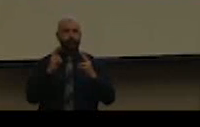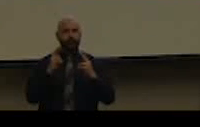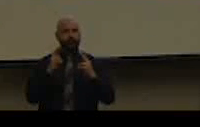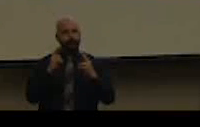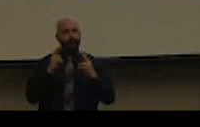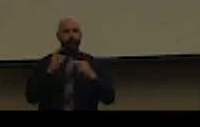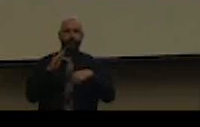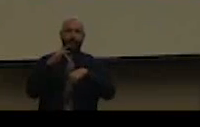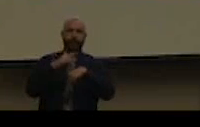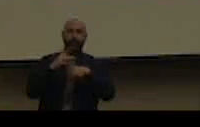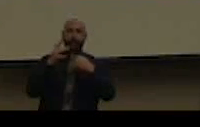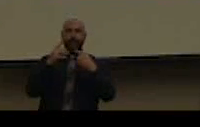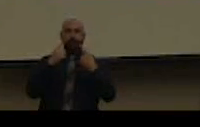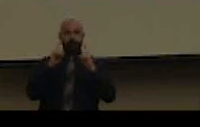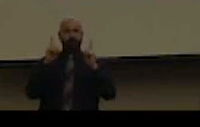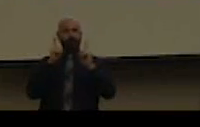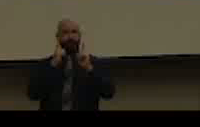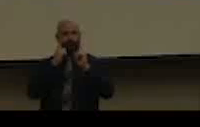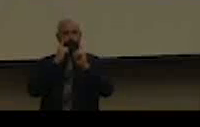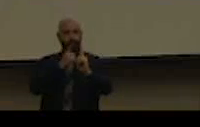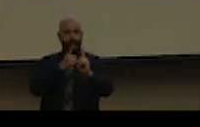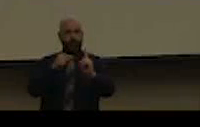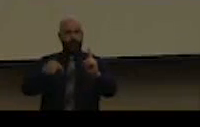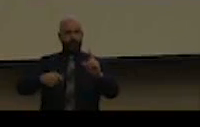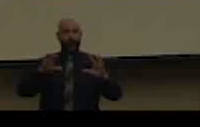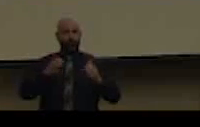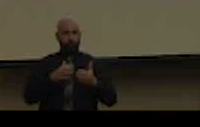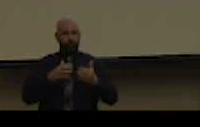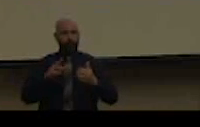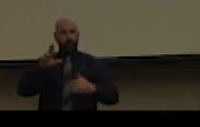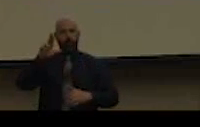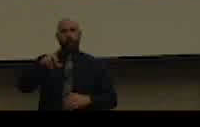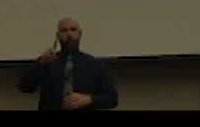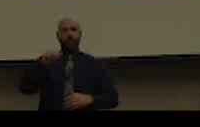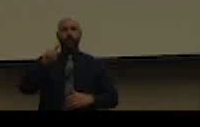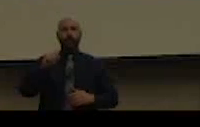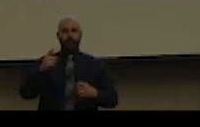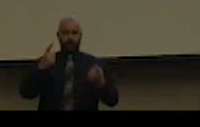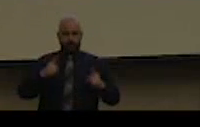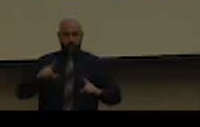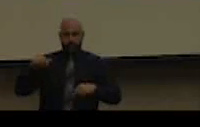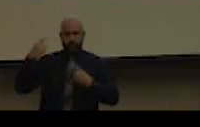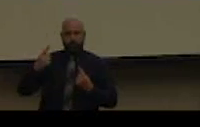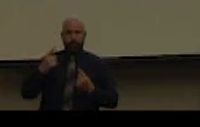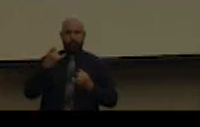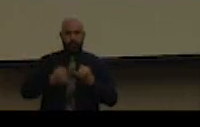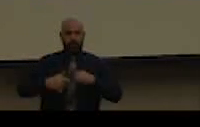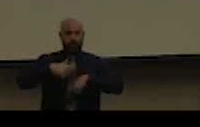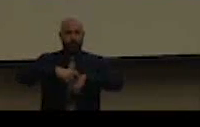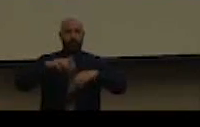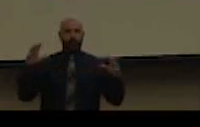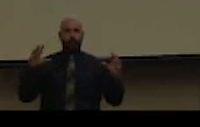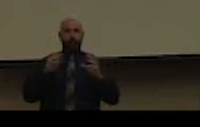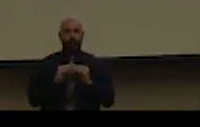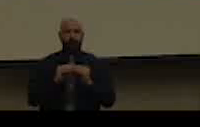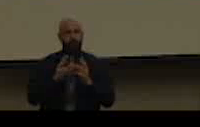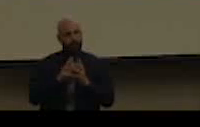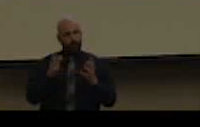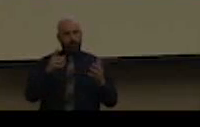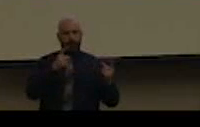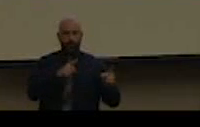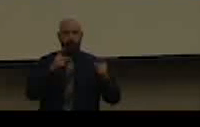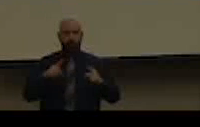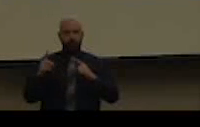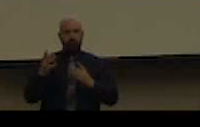this group and the broader audience up to speed on what has happened since we last met. There has been a lot. You may have seen an article